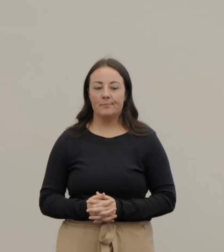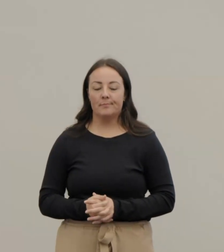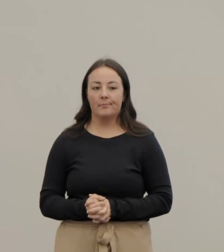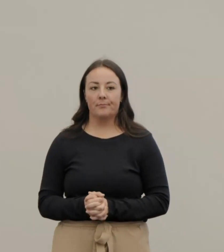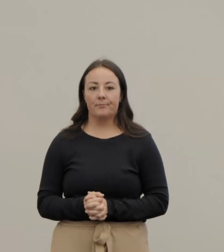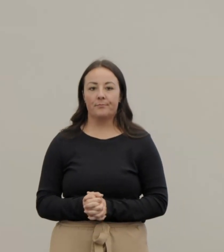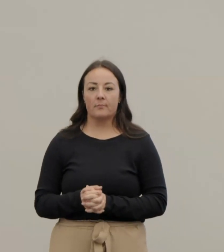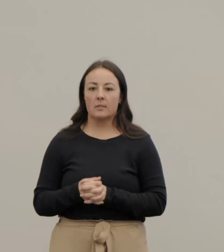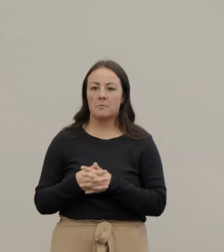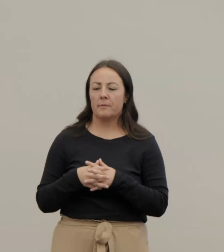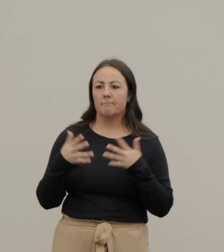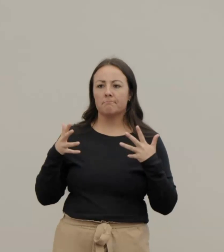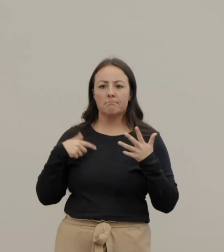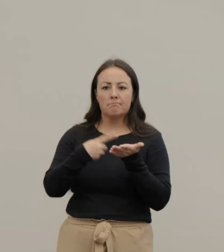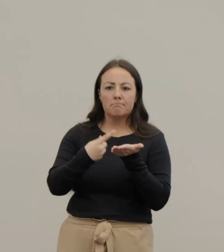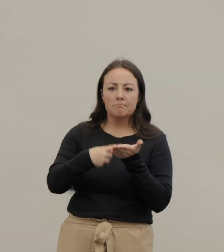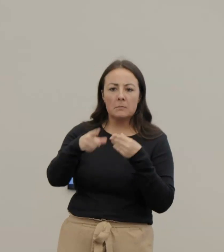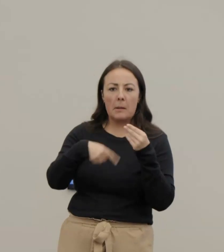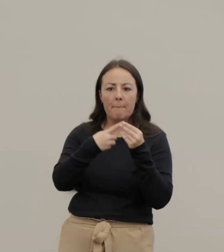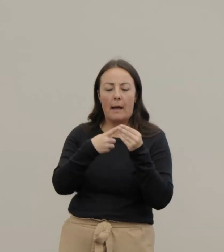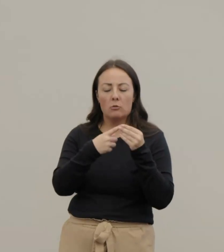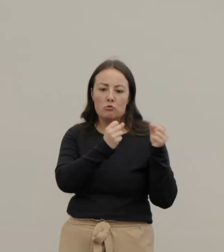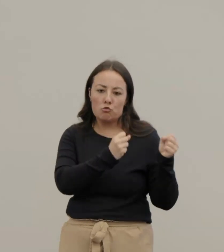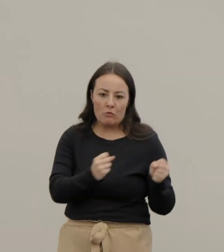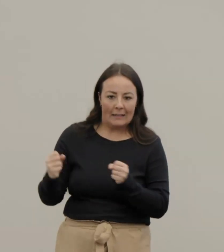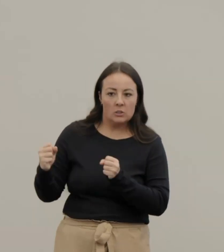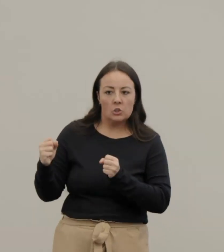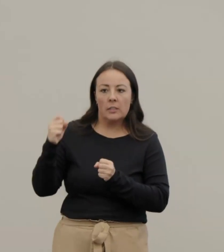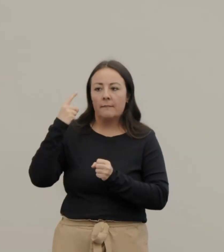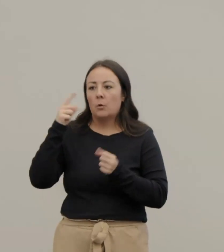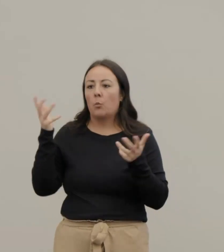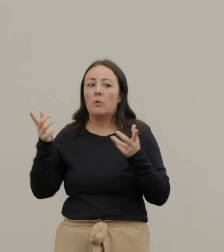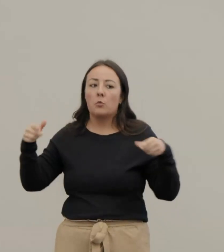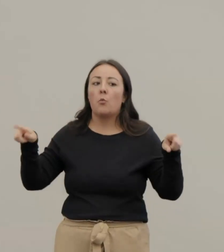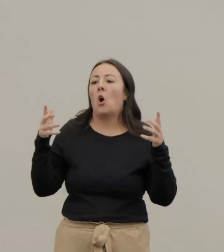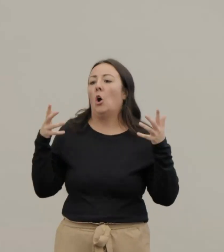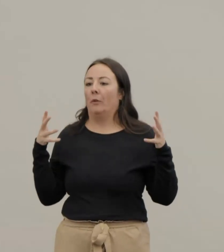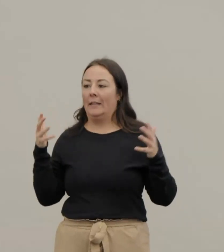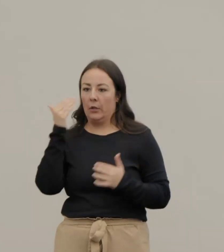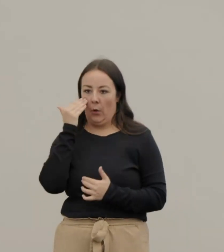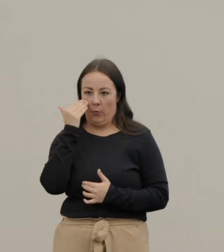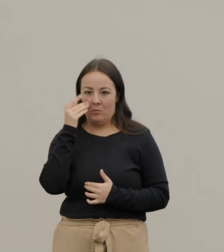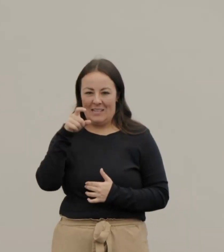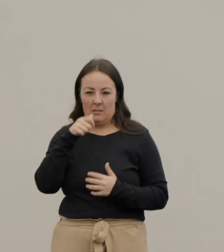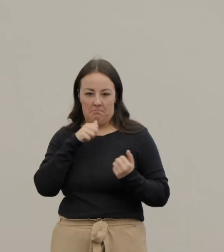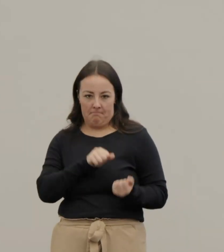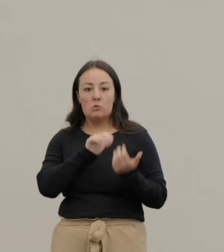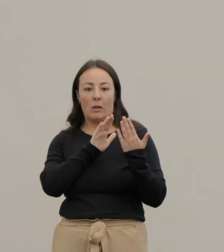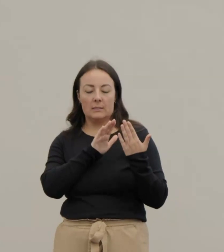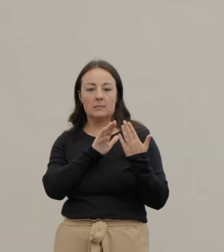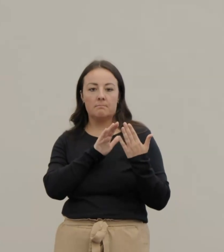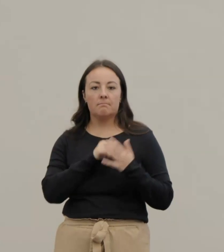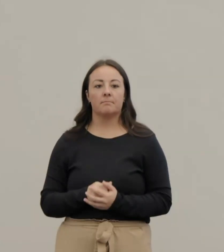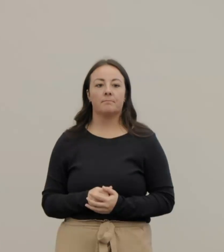talked a little bit about the strategy for the things you know that need to be addressed.